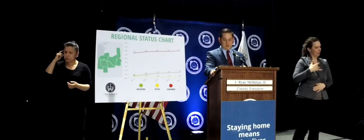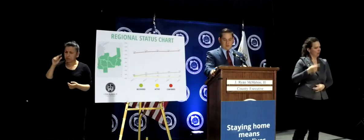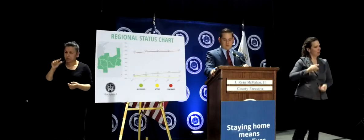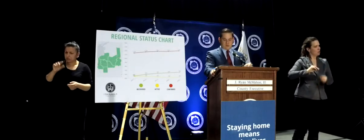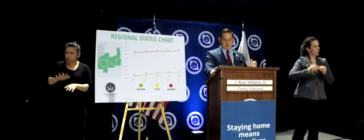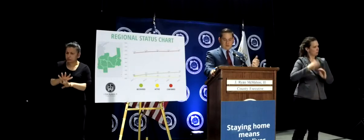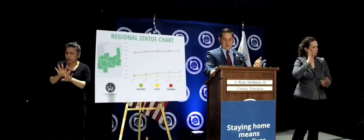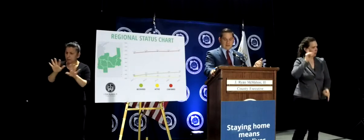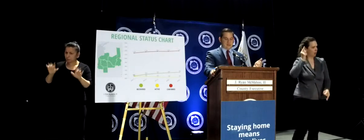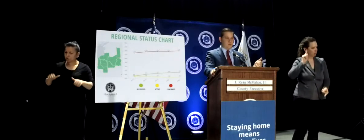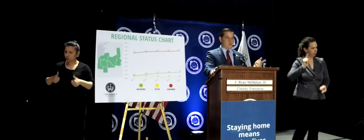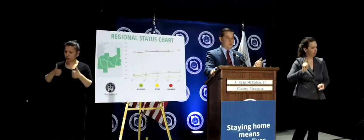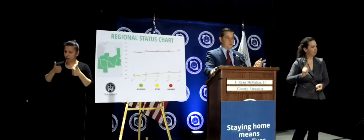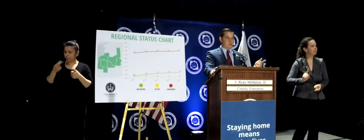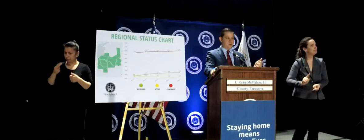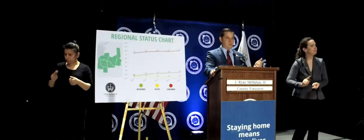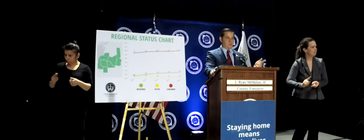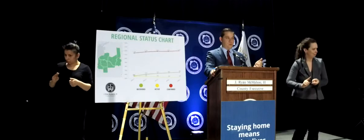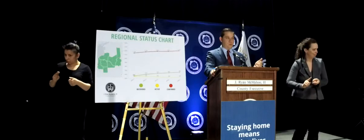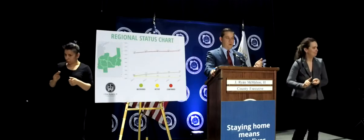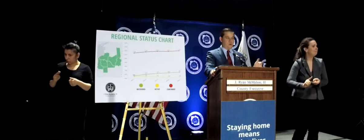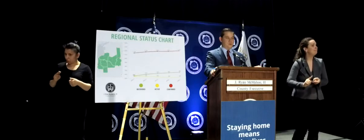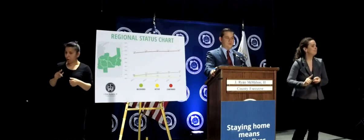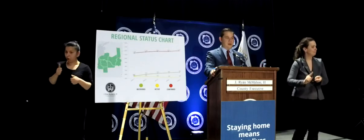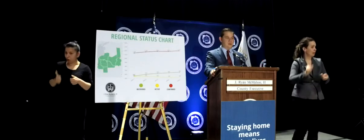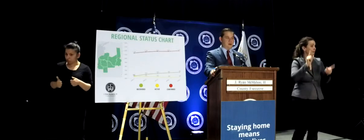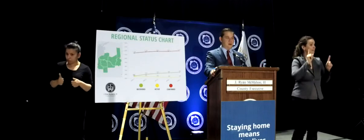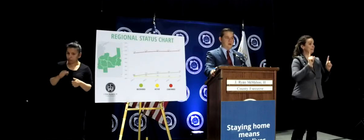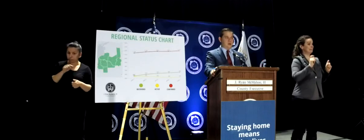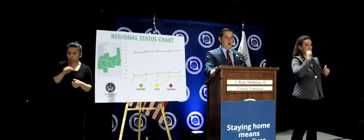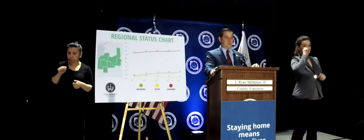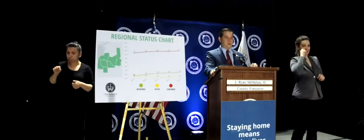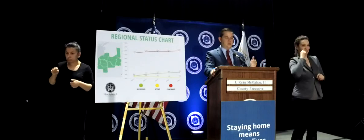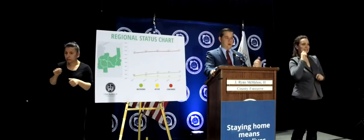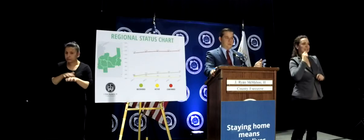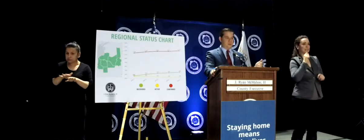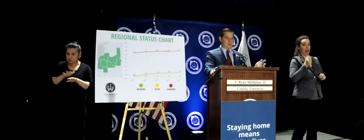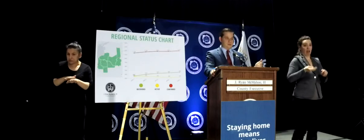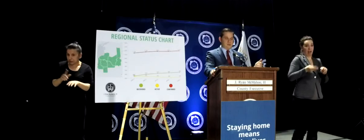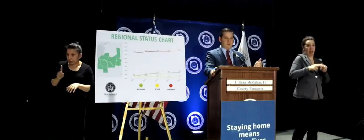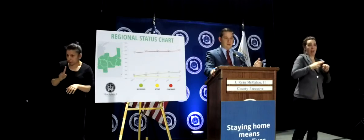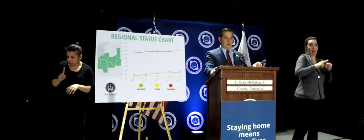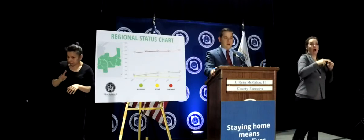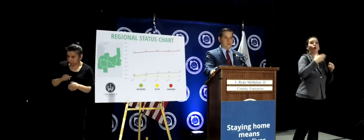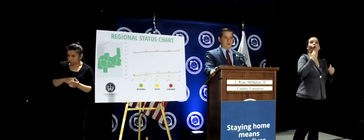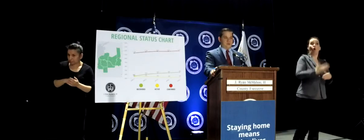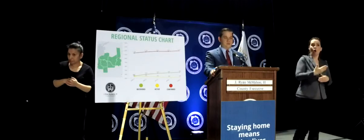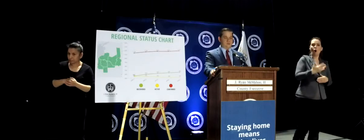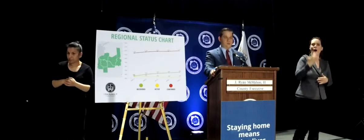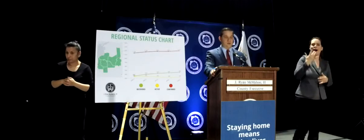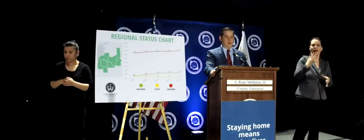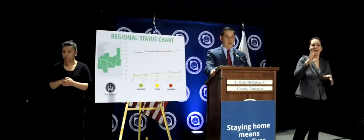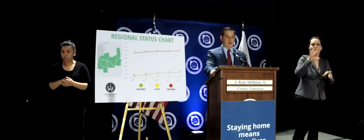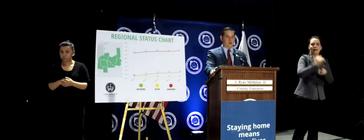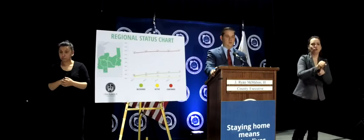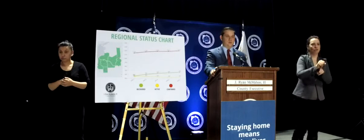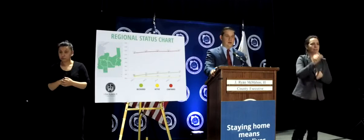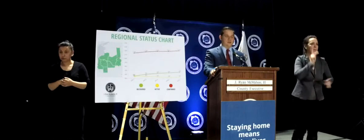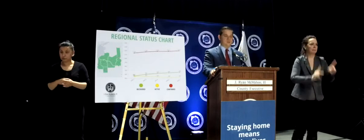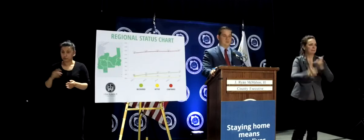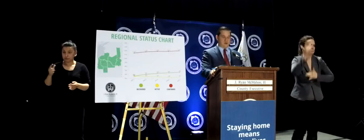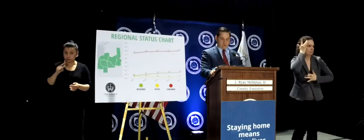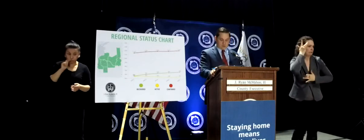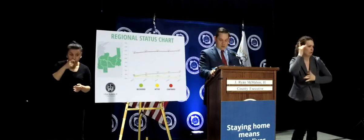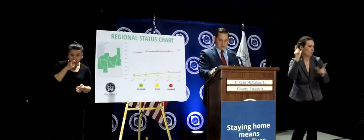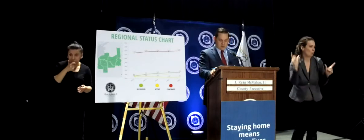metrics. Certainly testing, we think we're close, if not there. Our ability to do rapid testing, our ability to